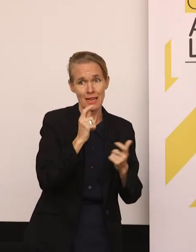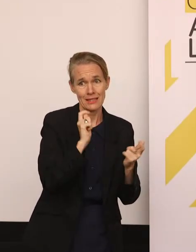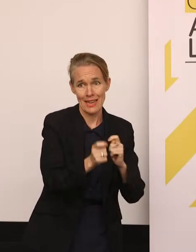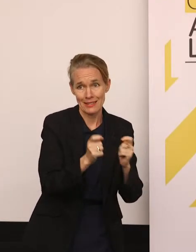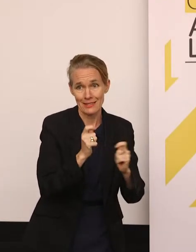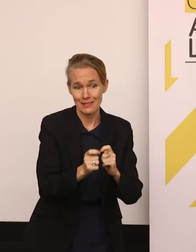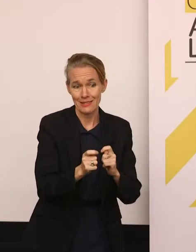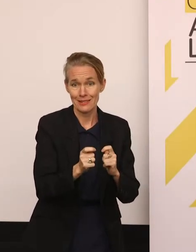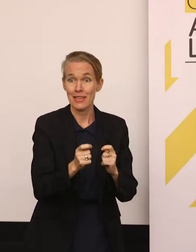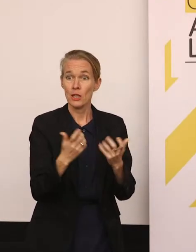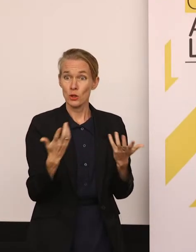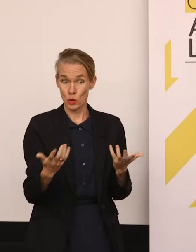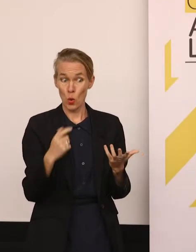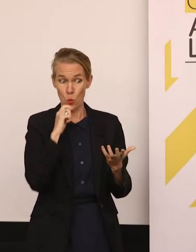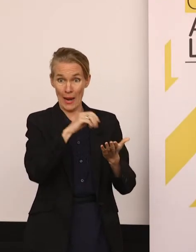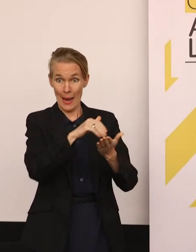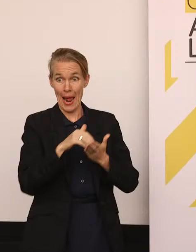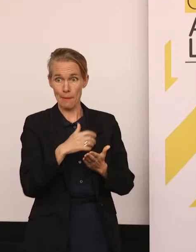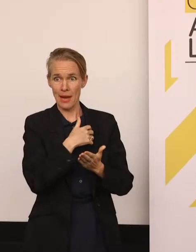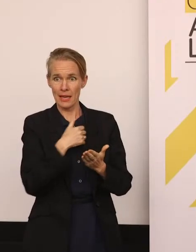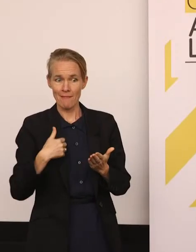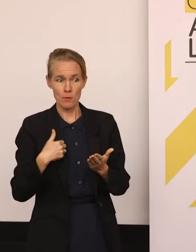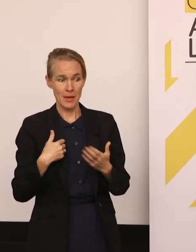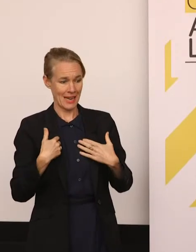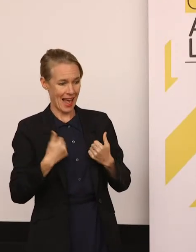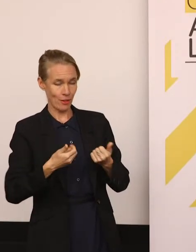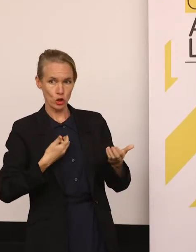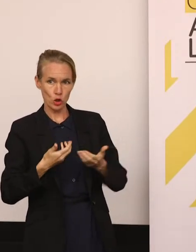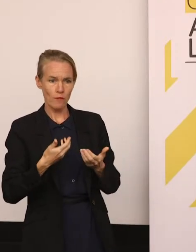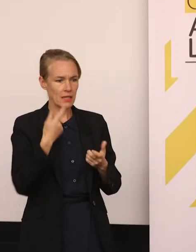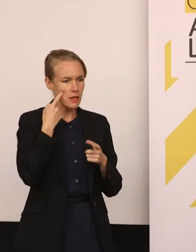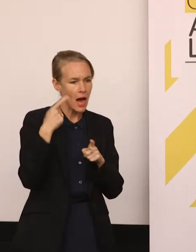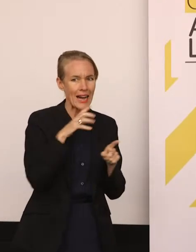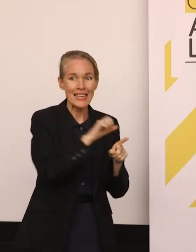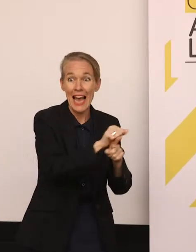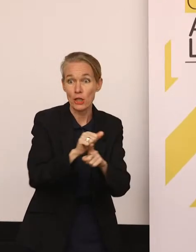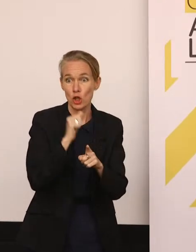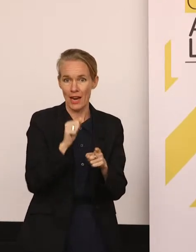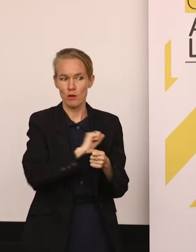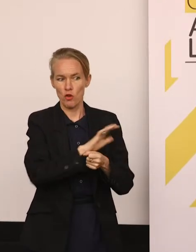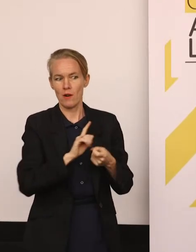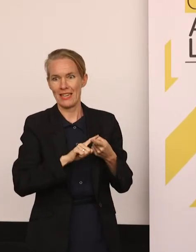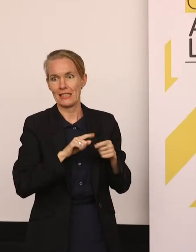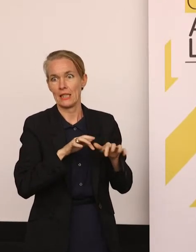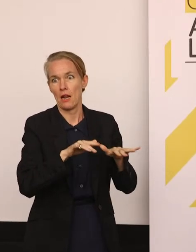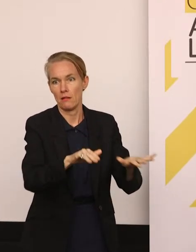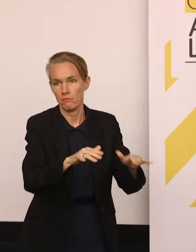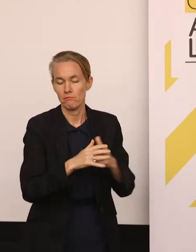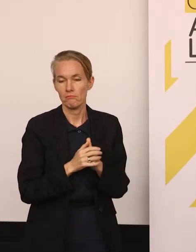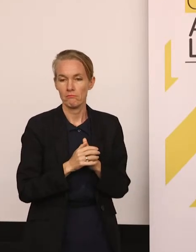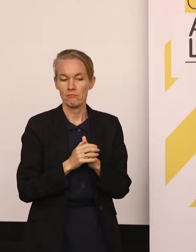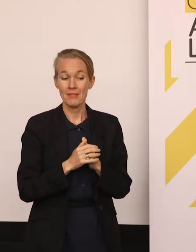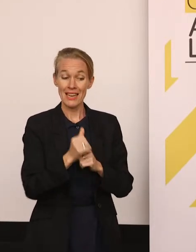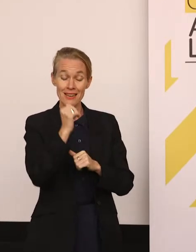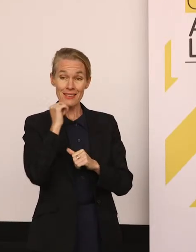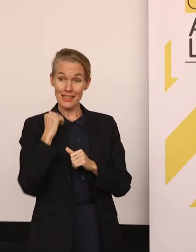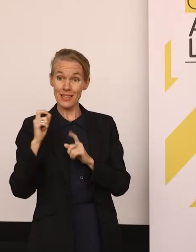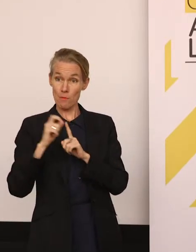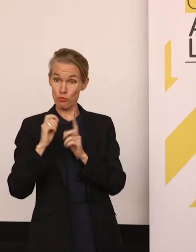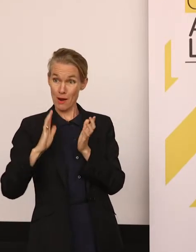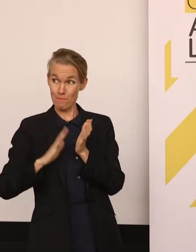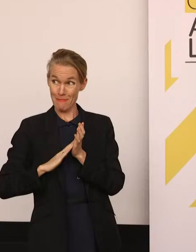any cases that might be out there. The second point is, as the Prime Minister said yesterday, we will find further cases. Finding them is a good